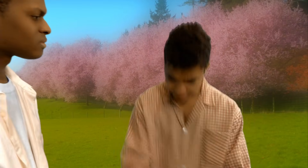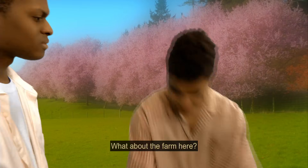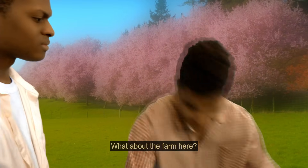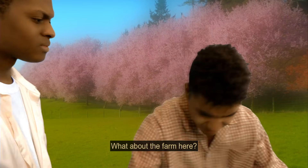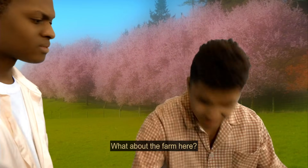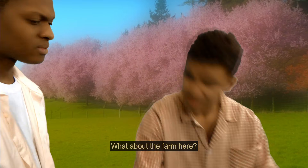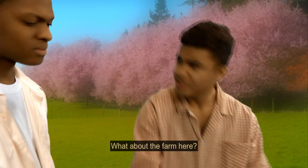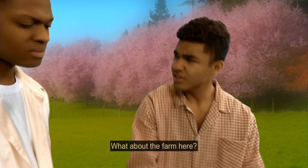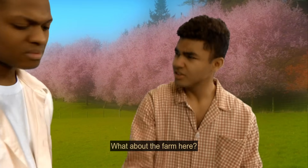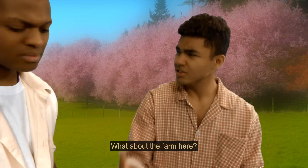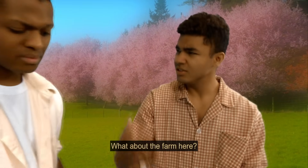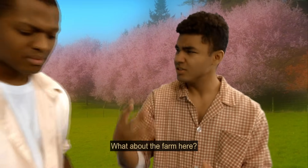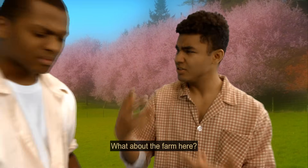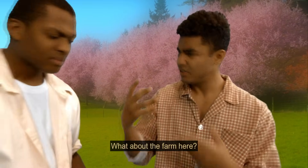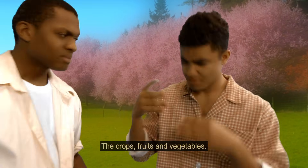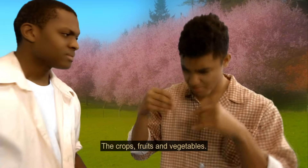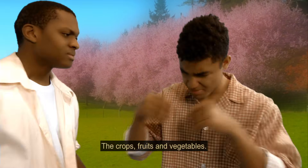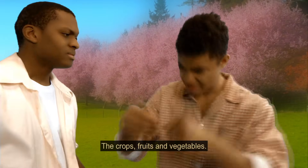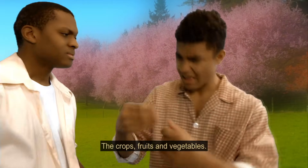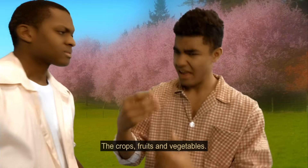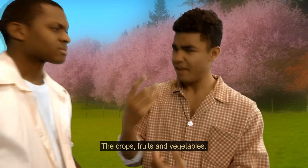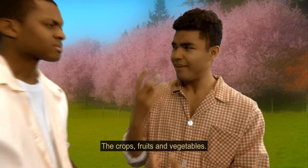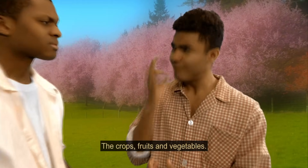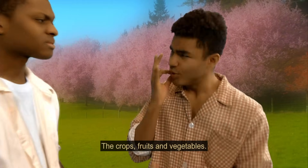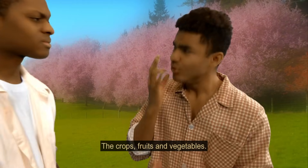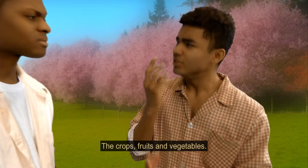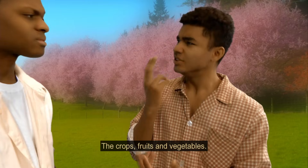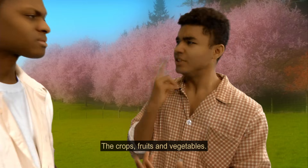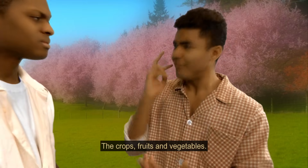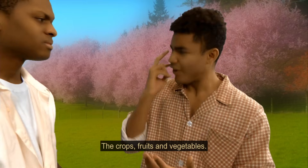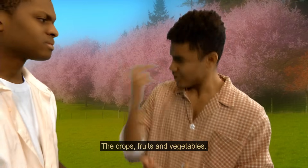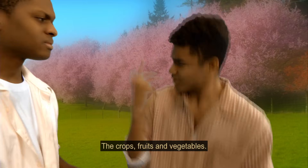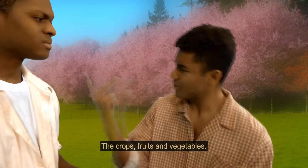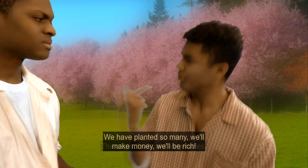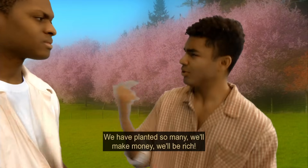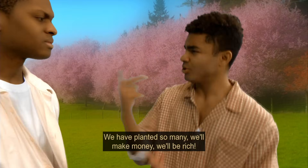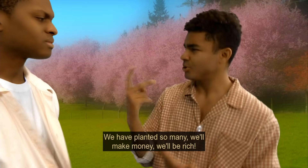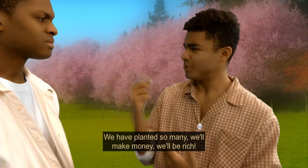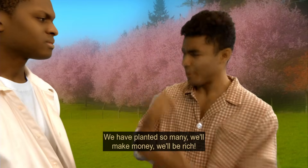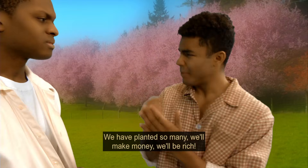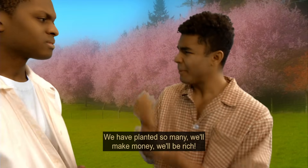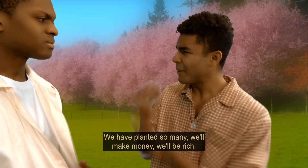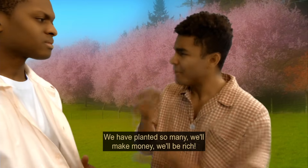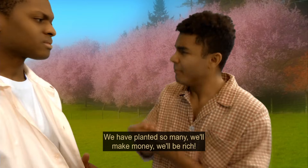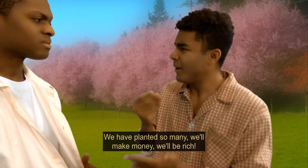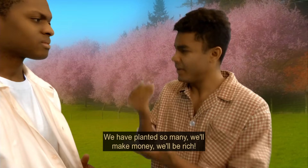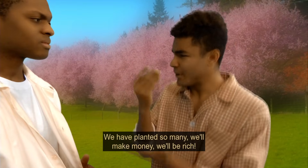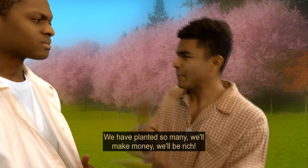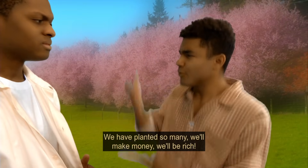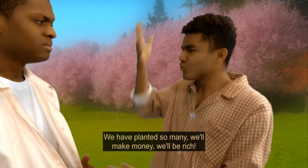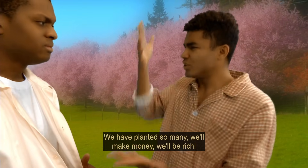What about the farm here? The crops, fruits and vegetables. We have planted so many, we'll make money, we'll be